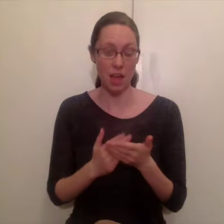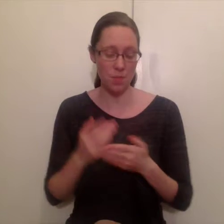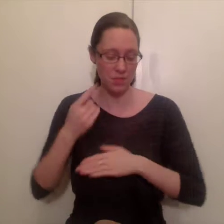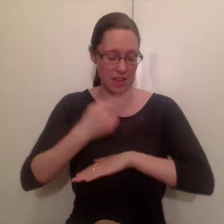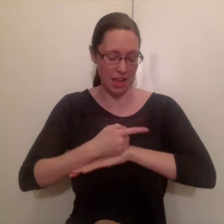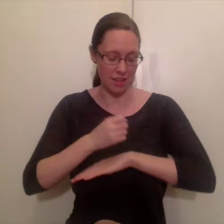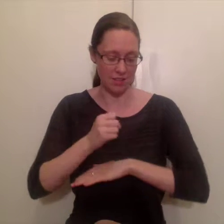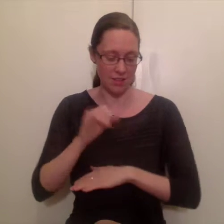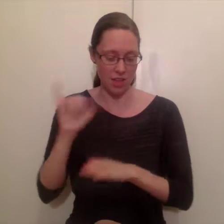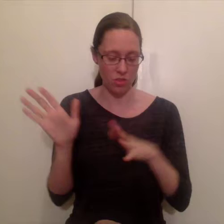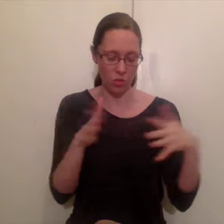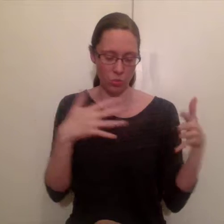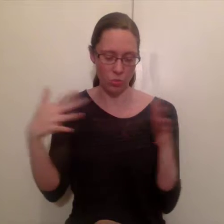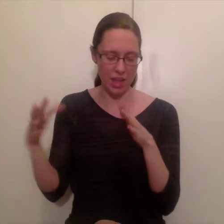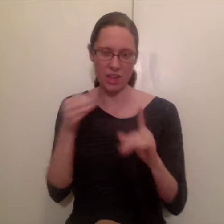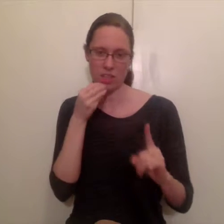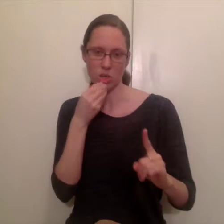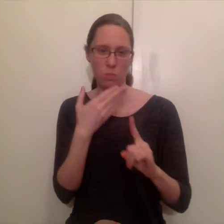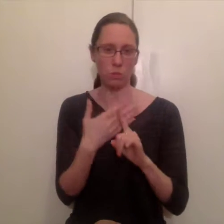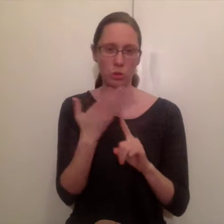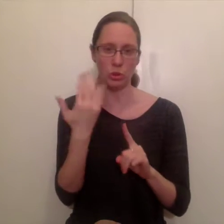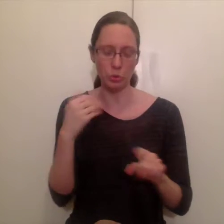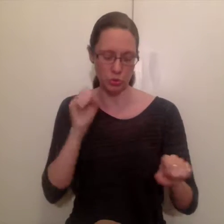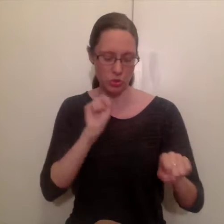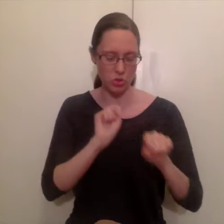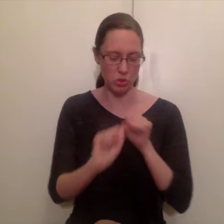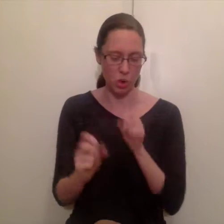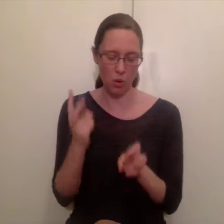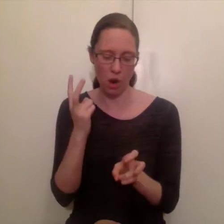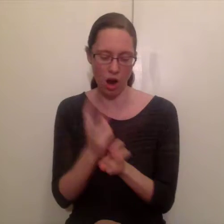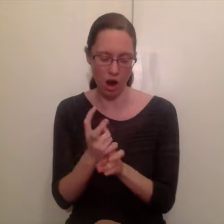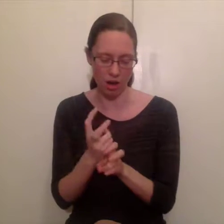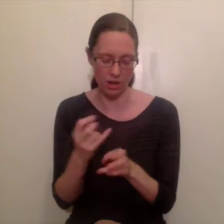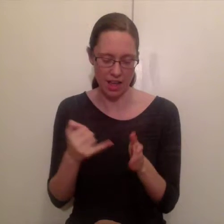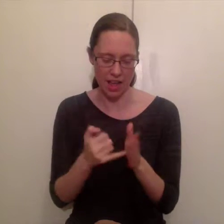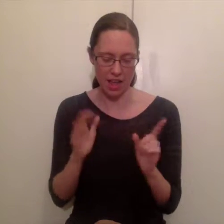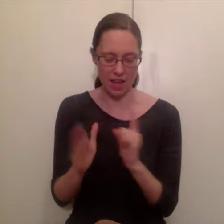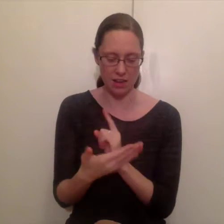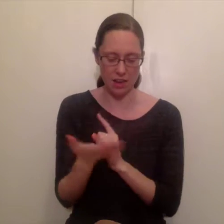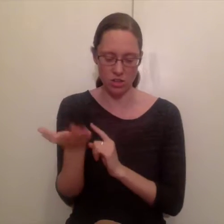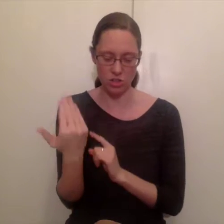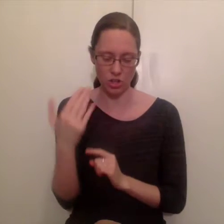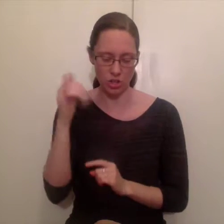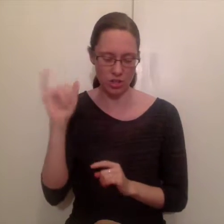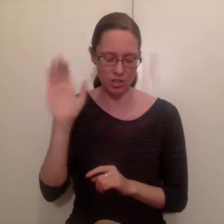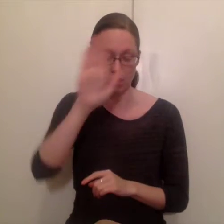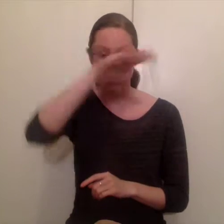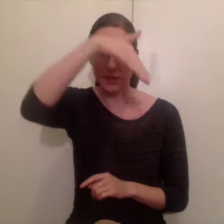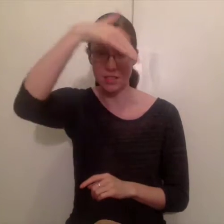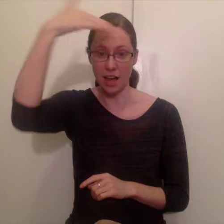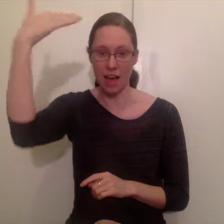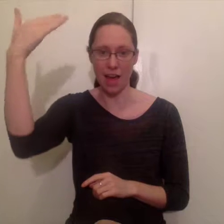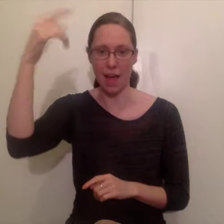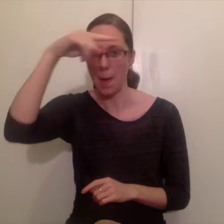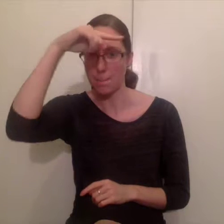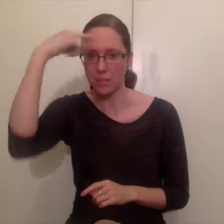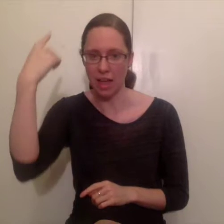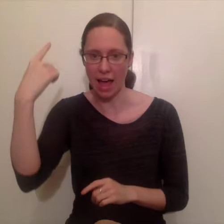Some days the wind blew so hard it turned the sky